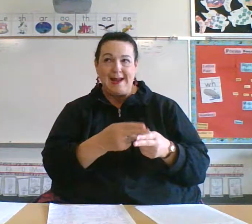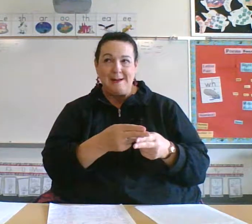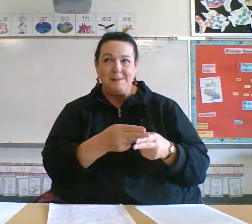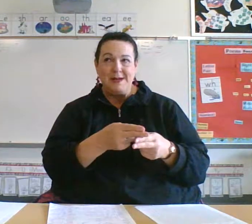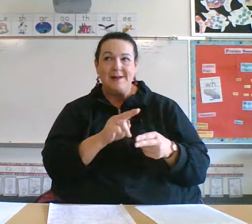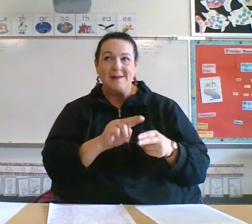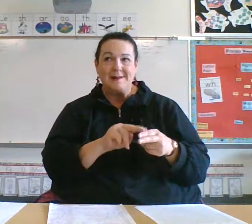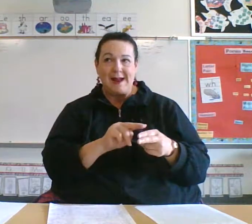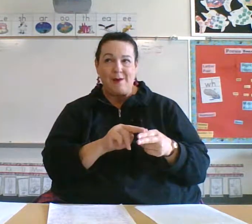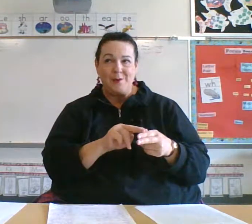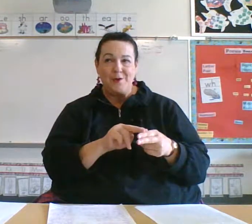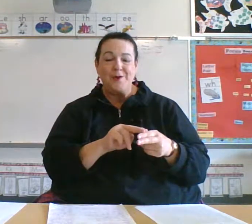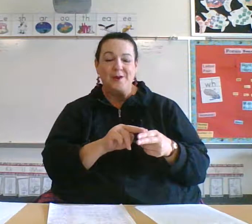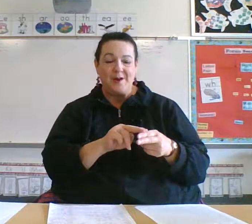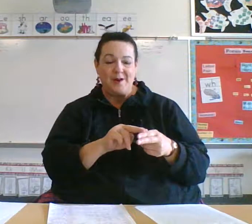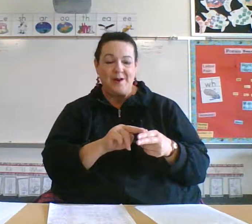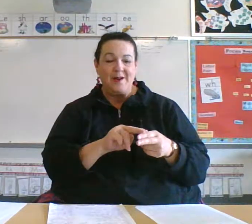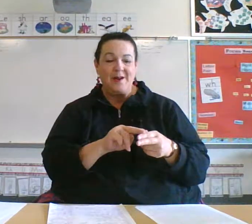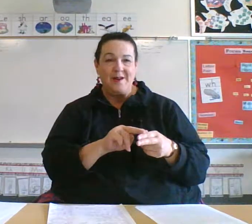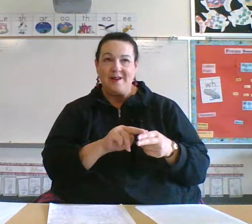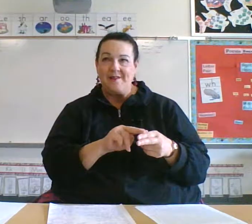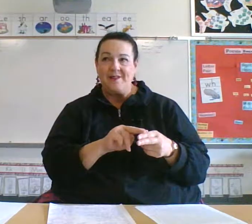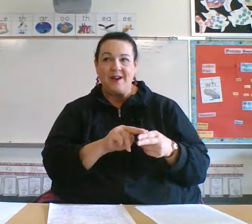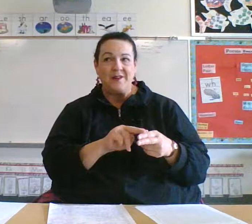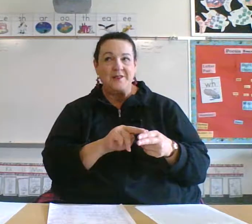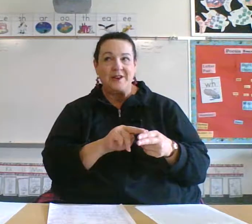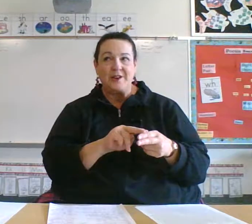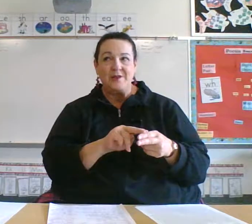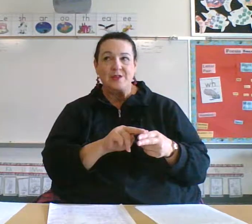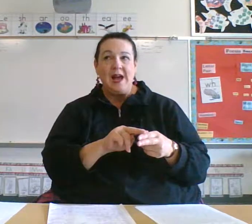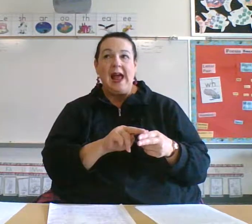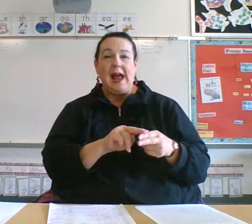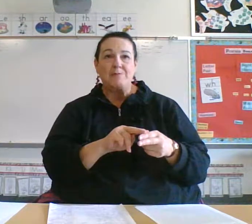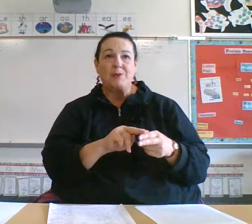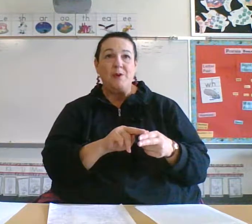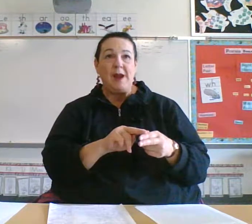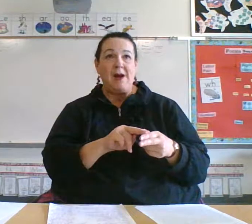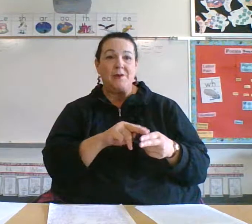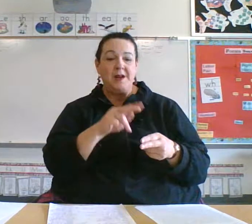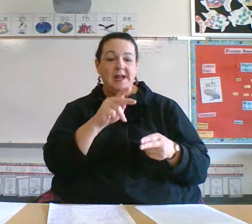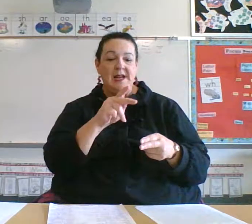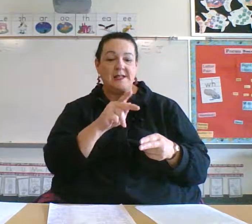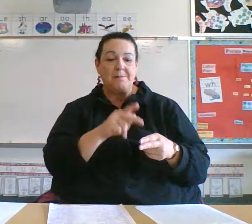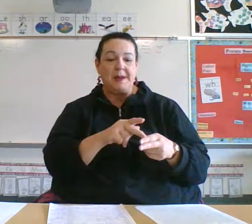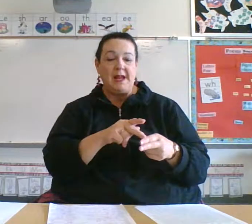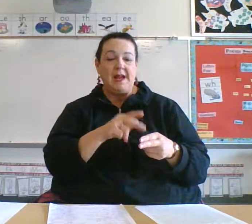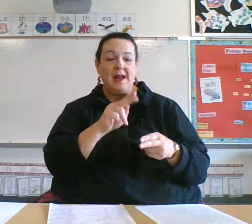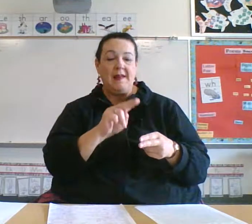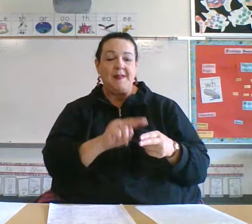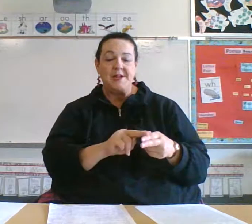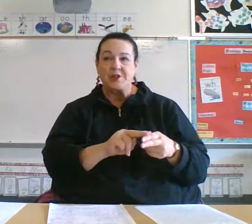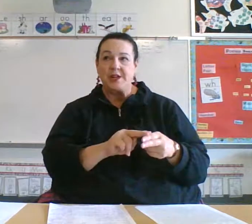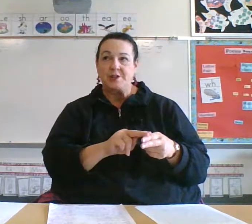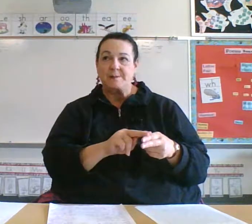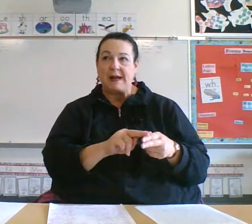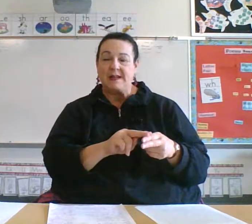Name, noun. Very, very close. And pronoun is a P and then it changes back to the